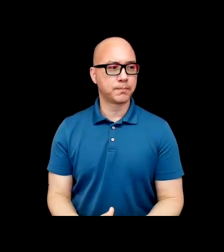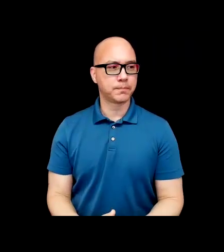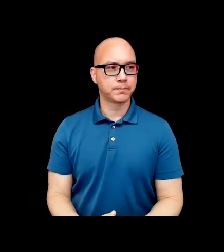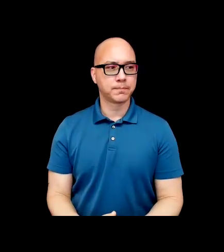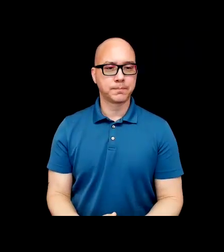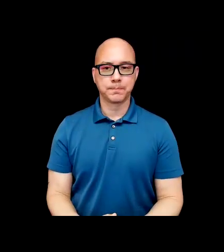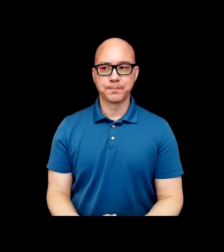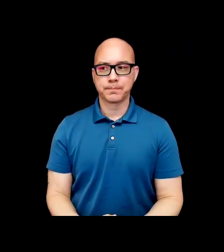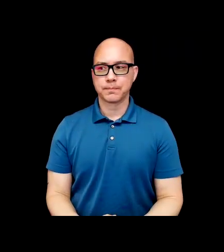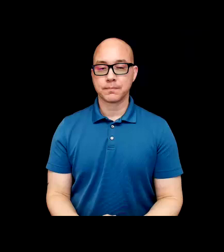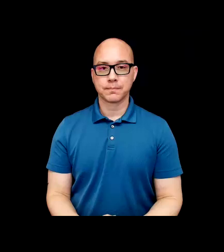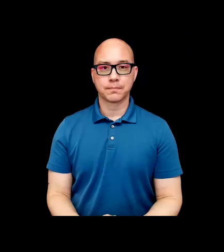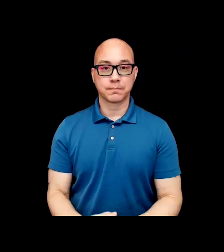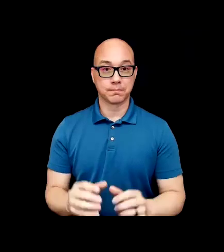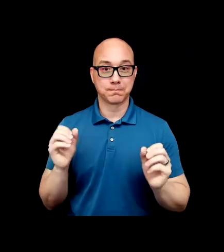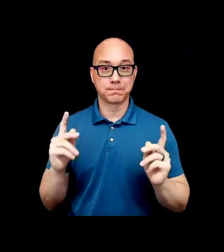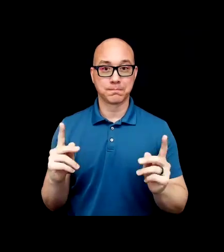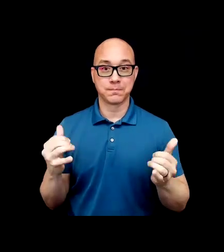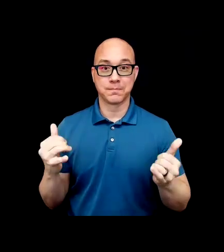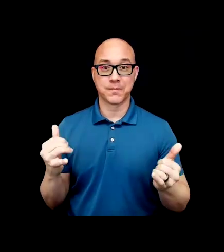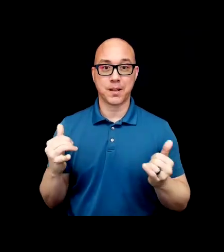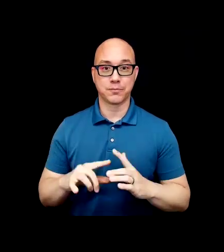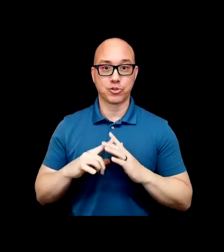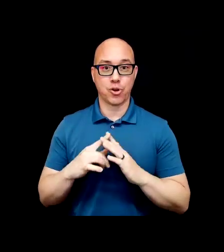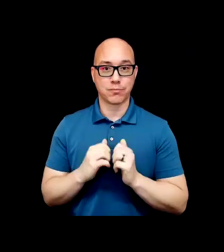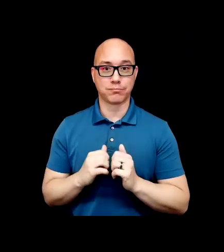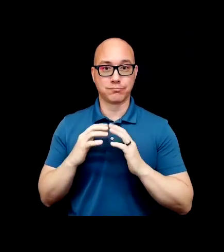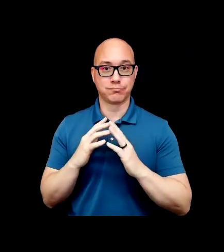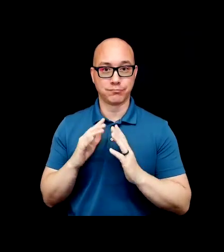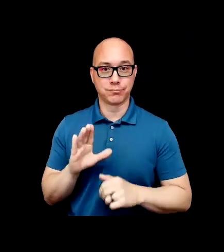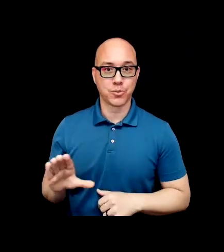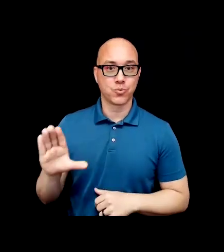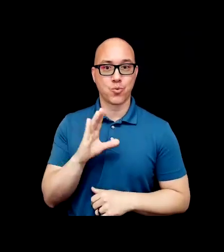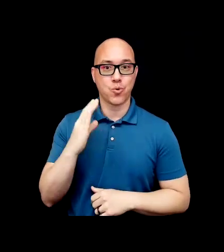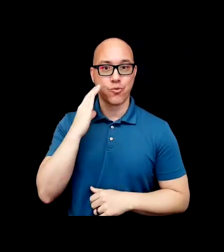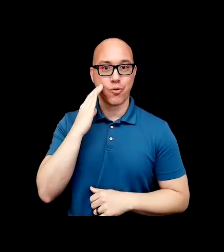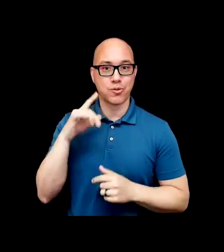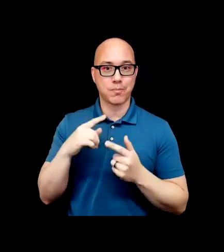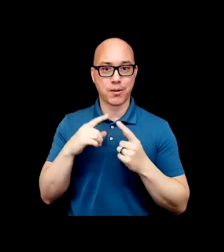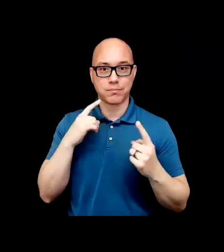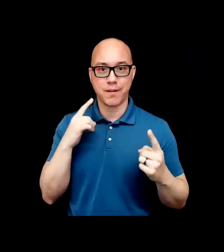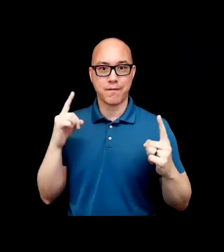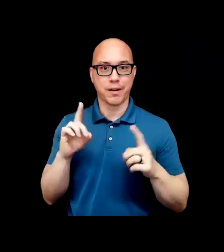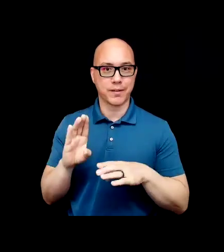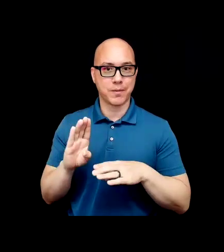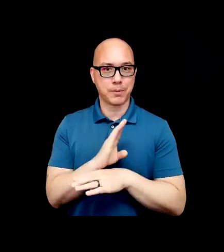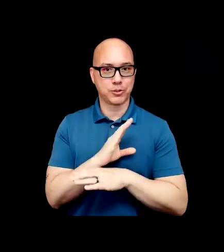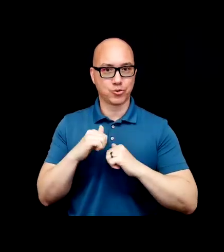All right, so with that, let's begin building your knowledge about the effective business structures on benefits.